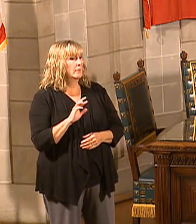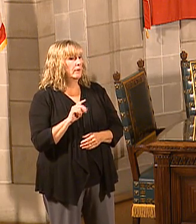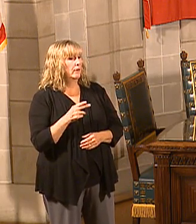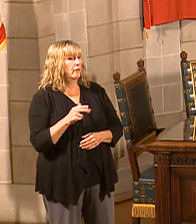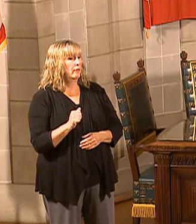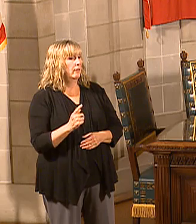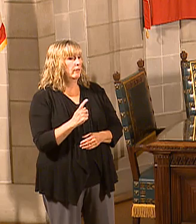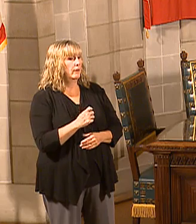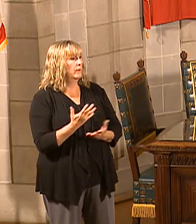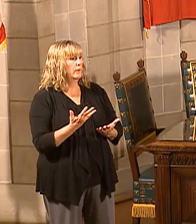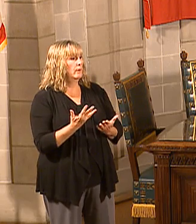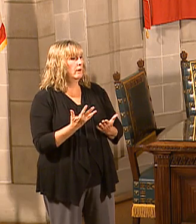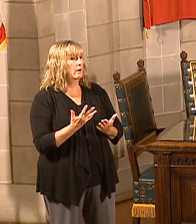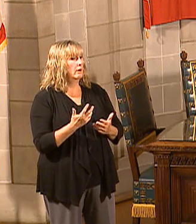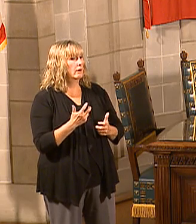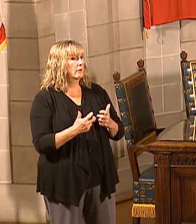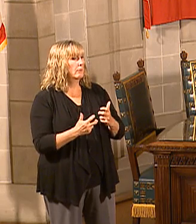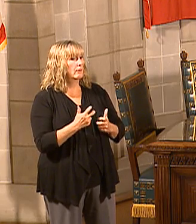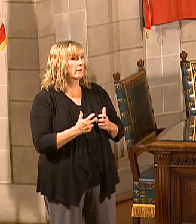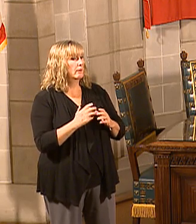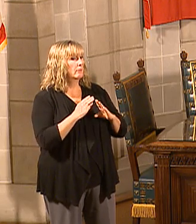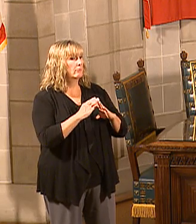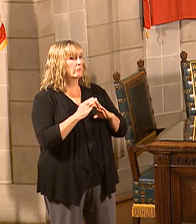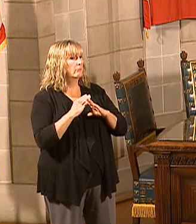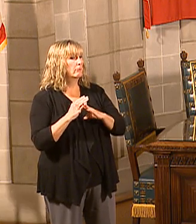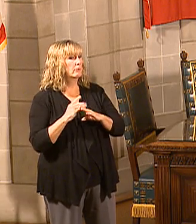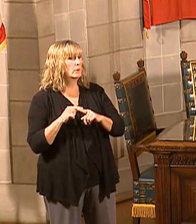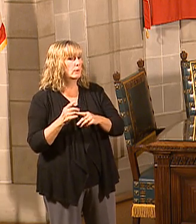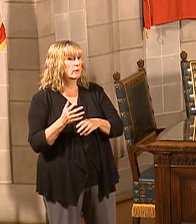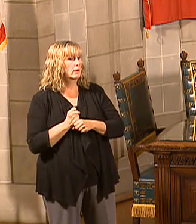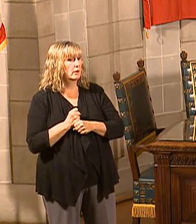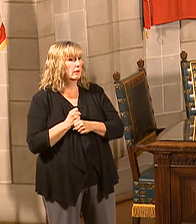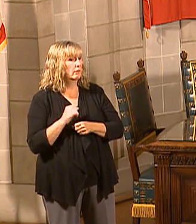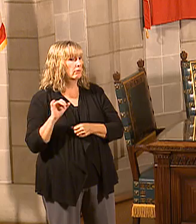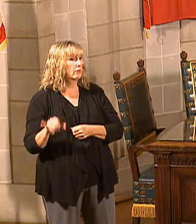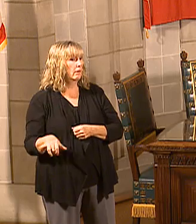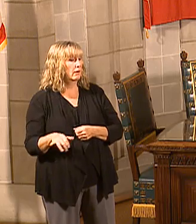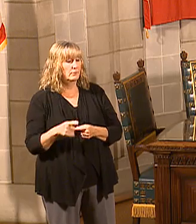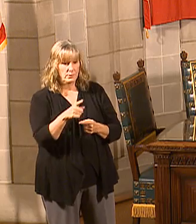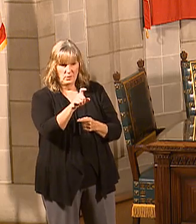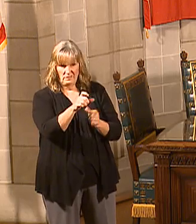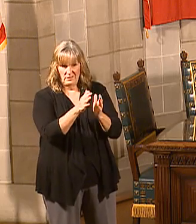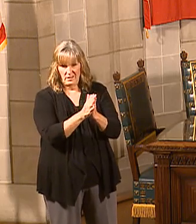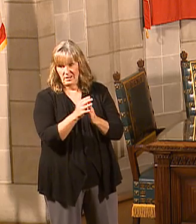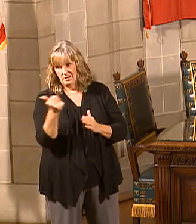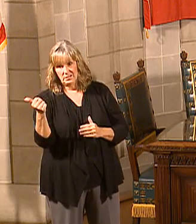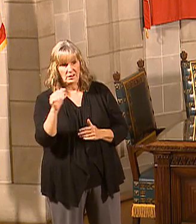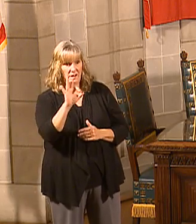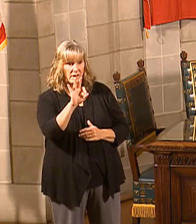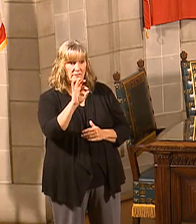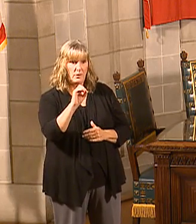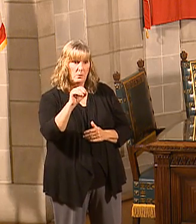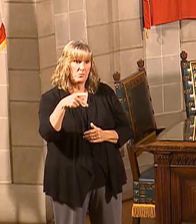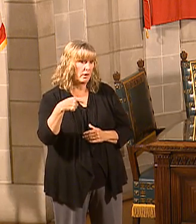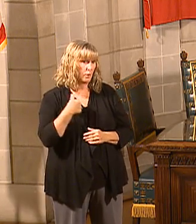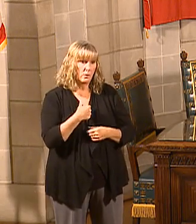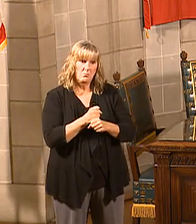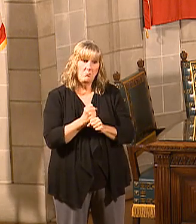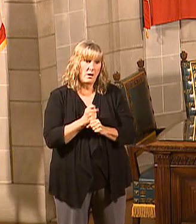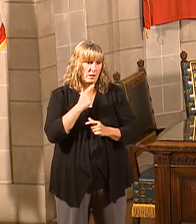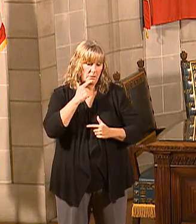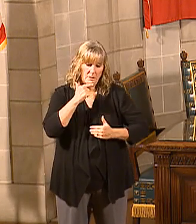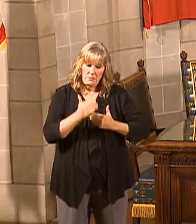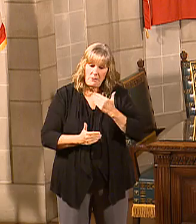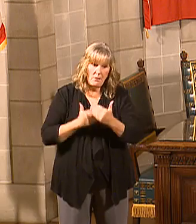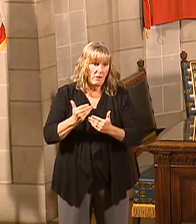what are the hurdles to getting this? And so the question was, what are the hurdles getting this? You'd have to ask the FOP. We think we've made a very generous offer. Obviously,